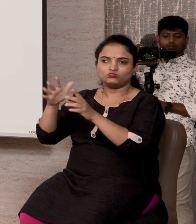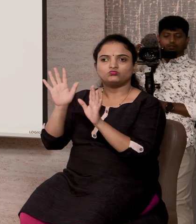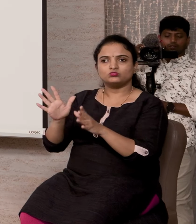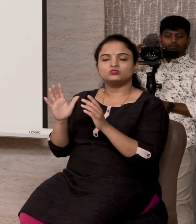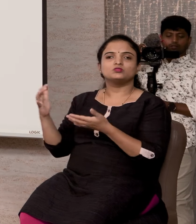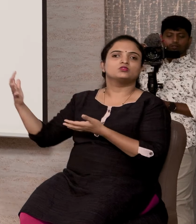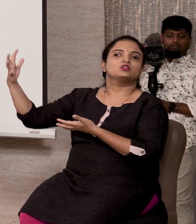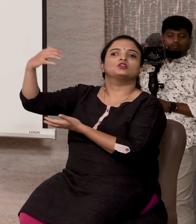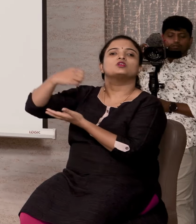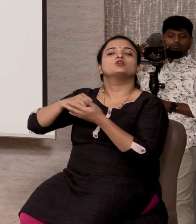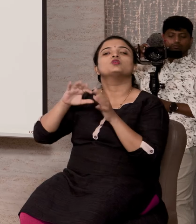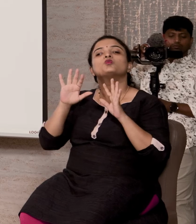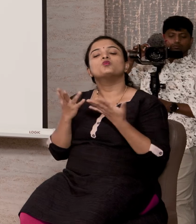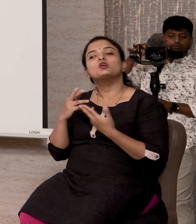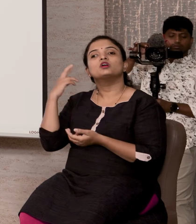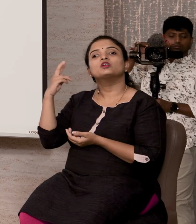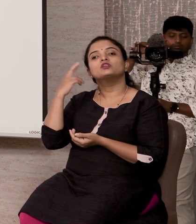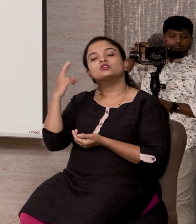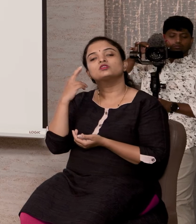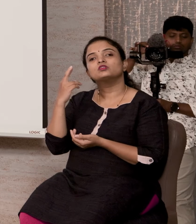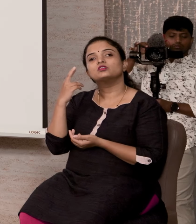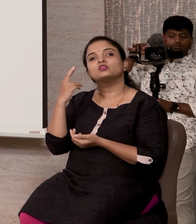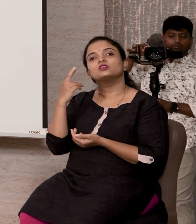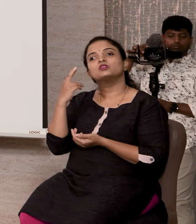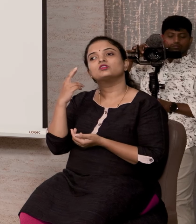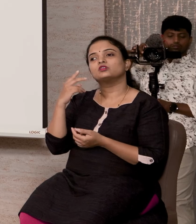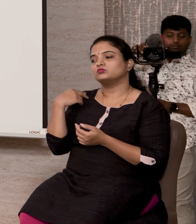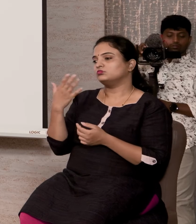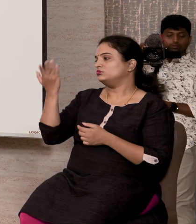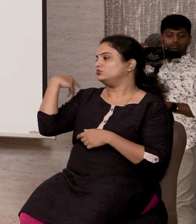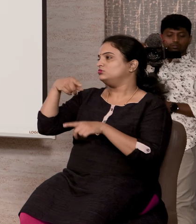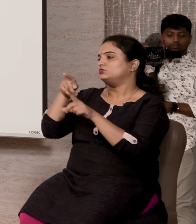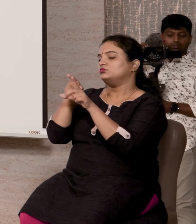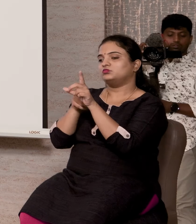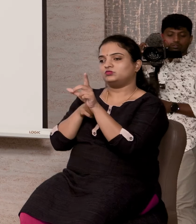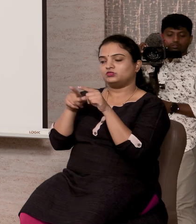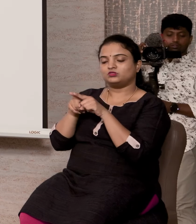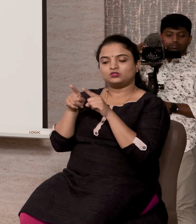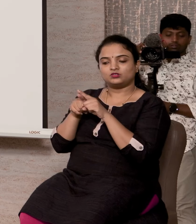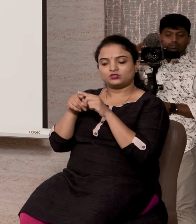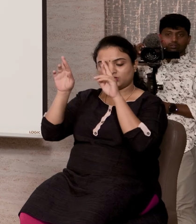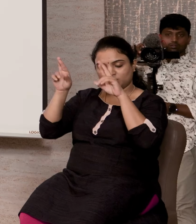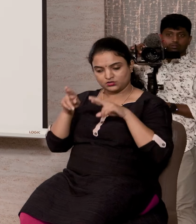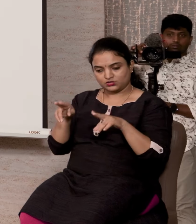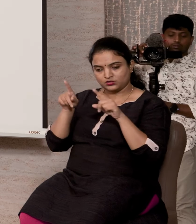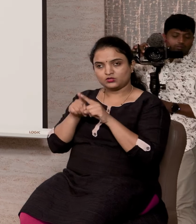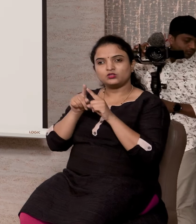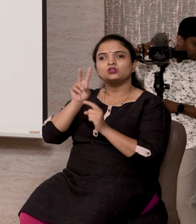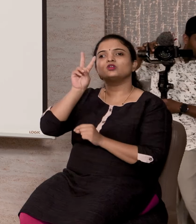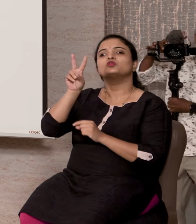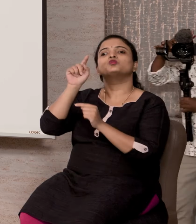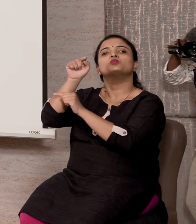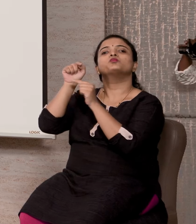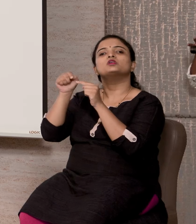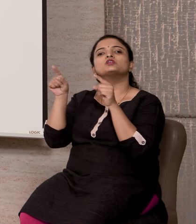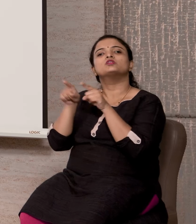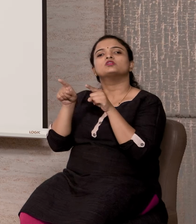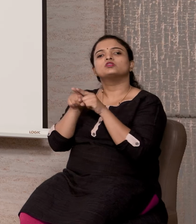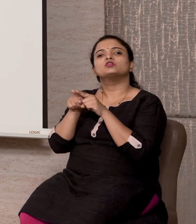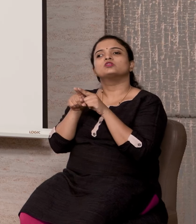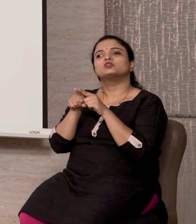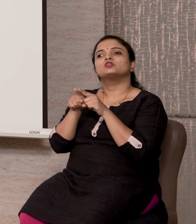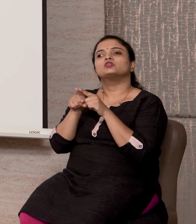around why is this problem happening. And the last year's results tell that only 2% of the organizations